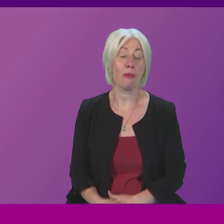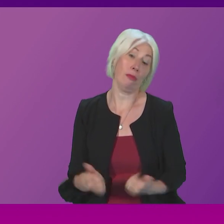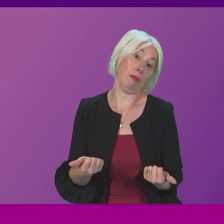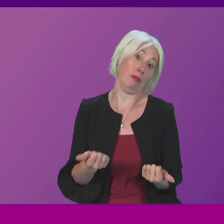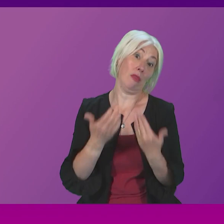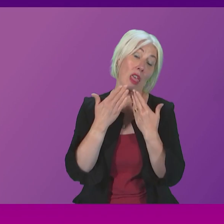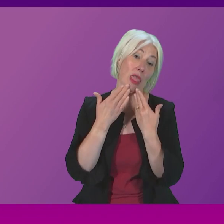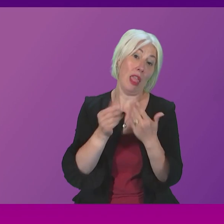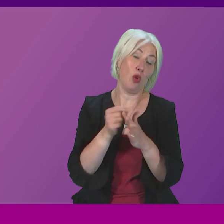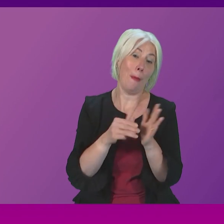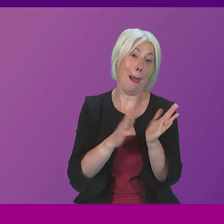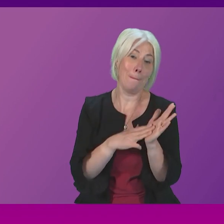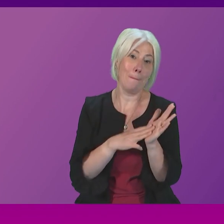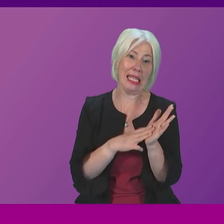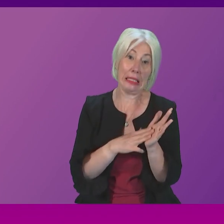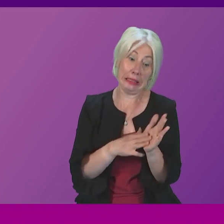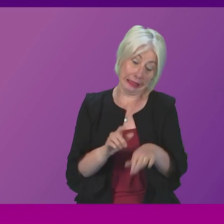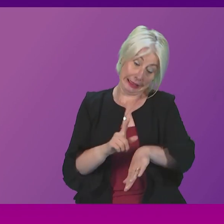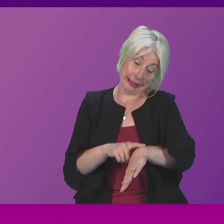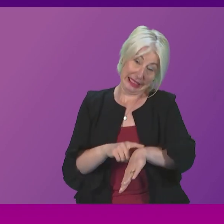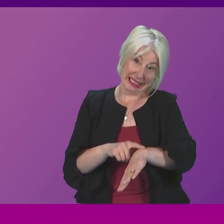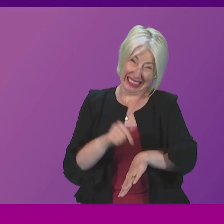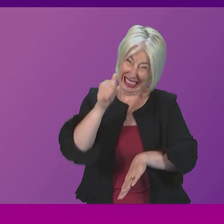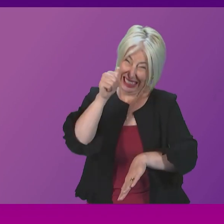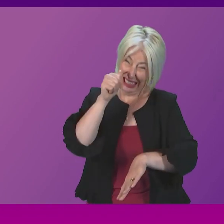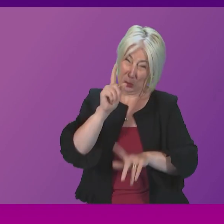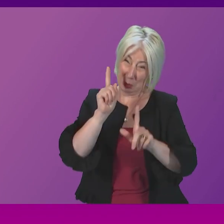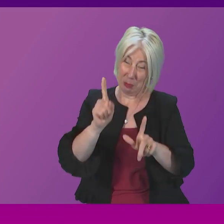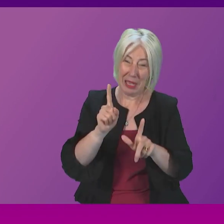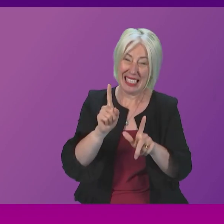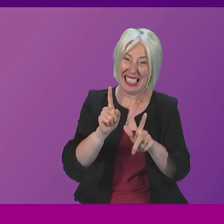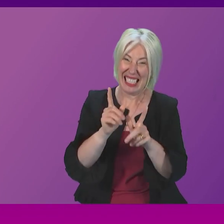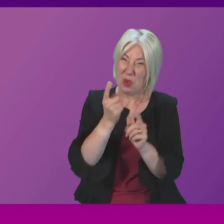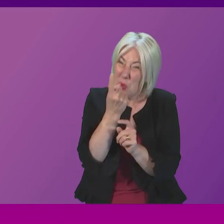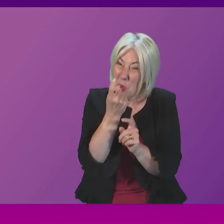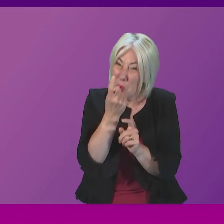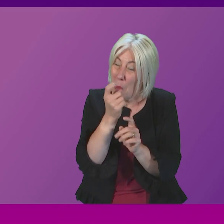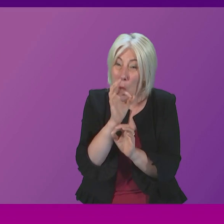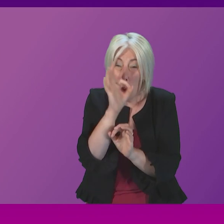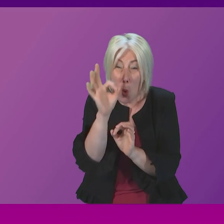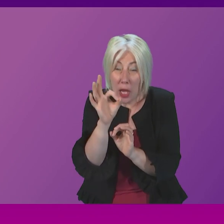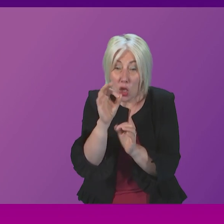Thank you very much, Pam. I am very conscious of time, but I'm keen to put another question